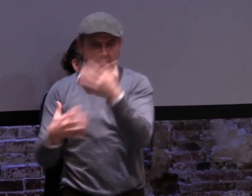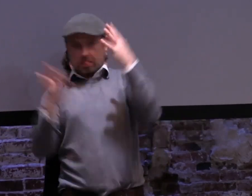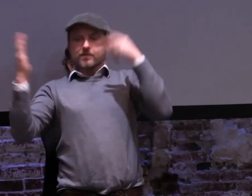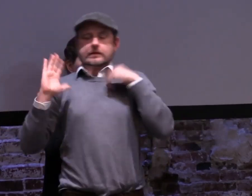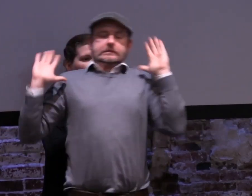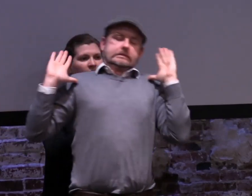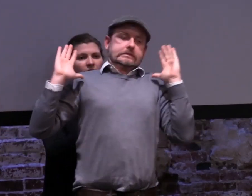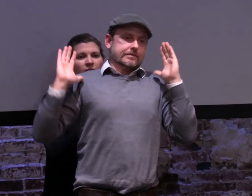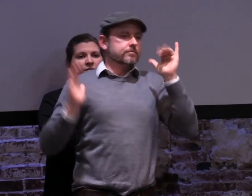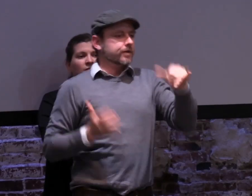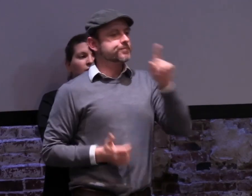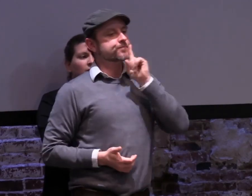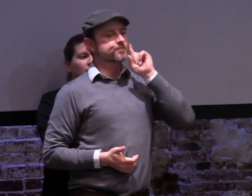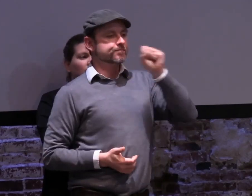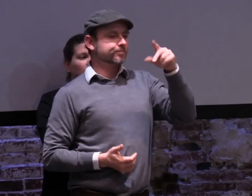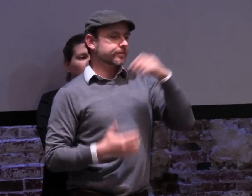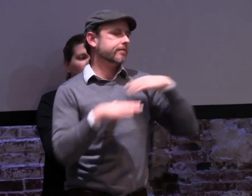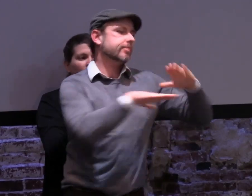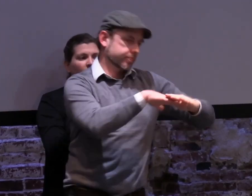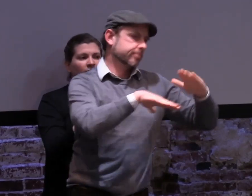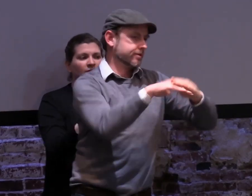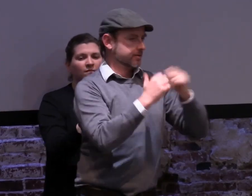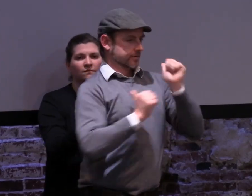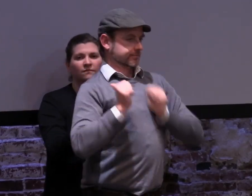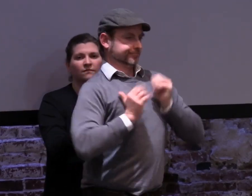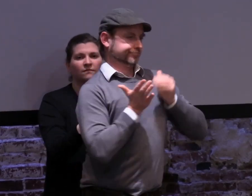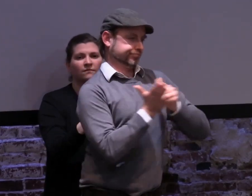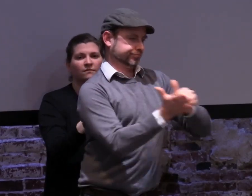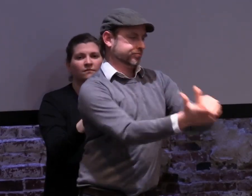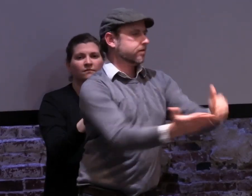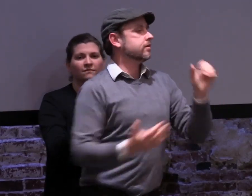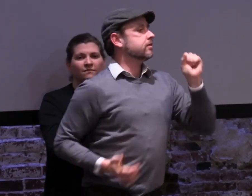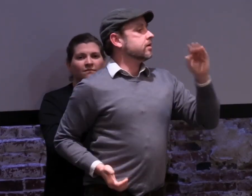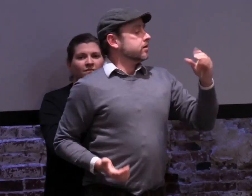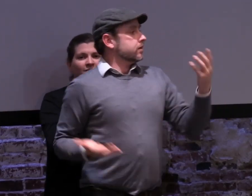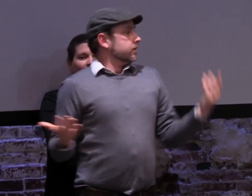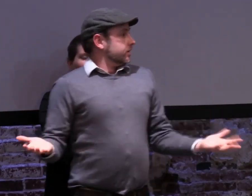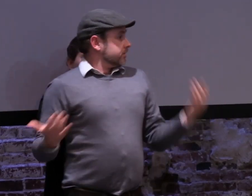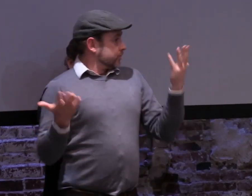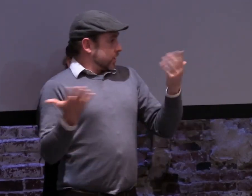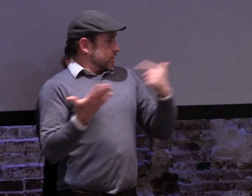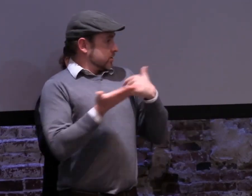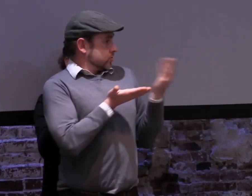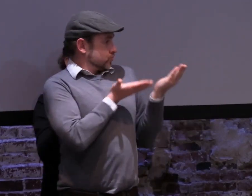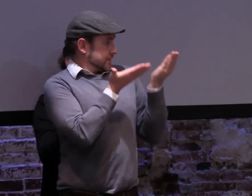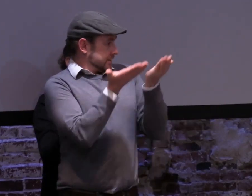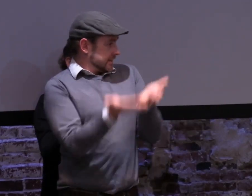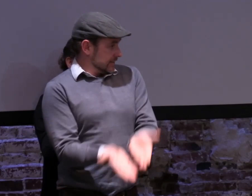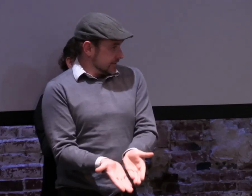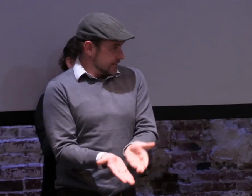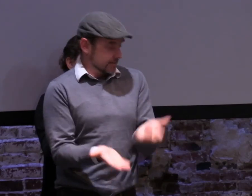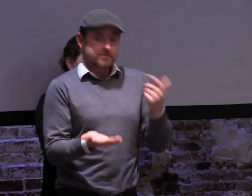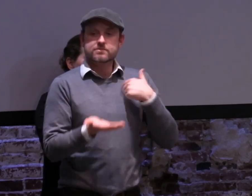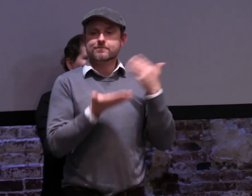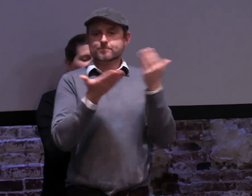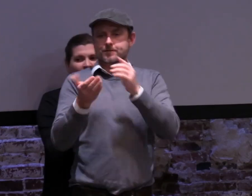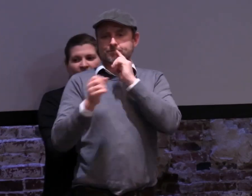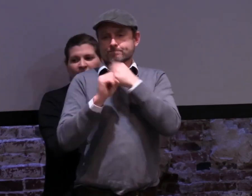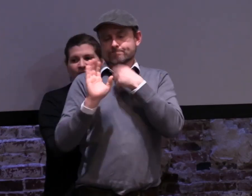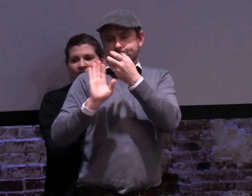interchangeably. What's used in the real world is used on theater, and what's used on theater can be utilized in the real world. We bring